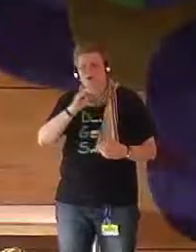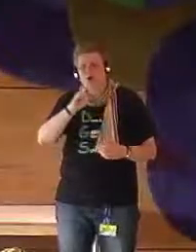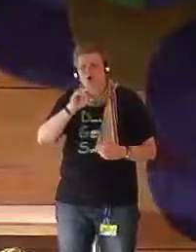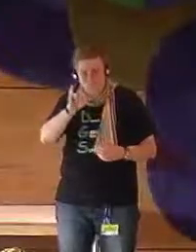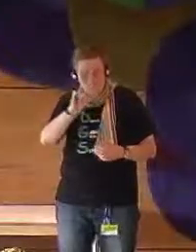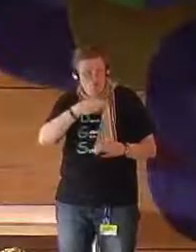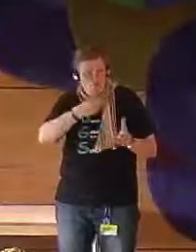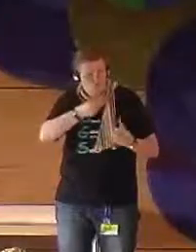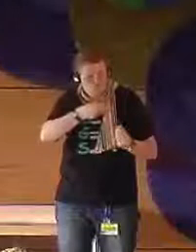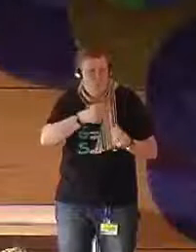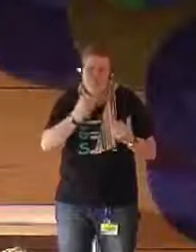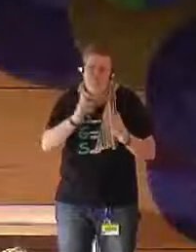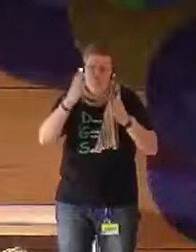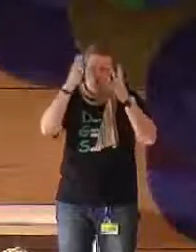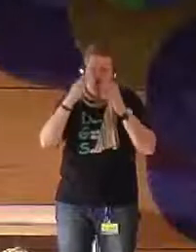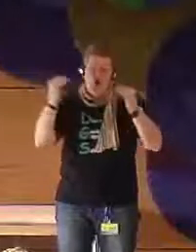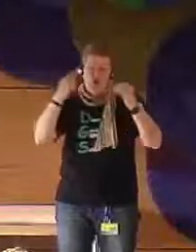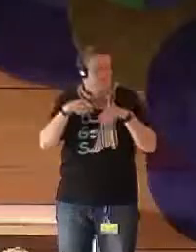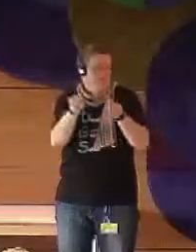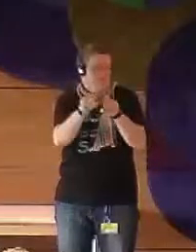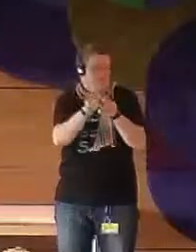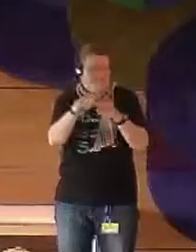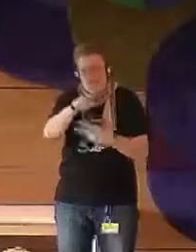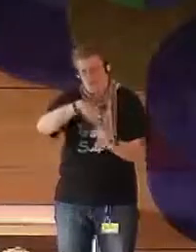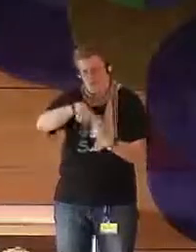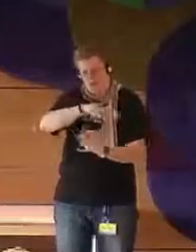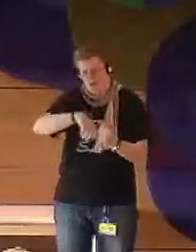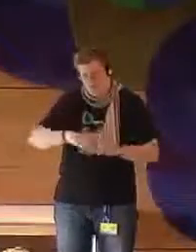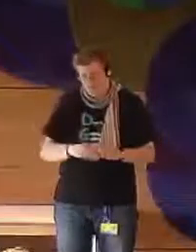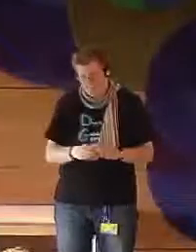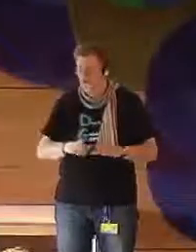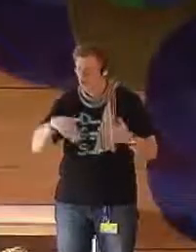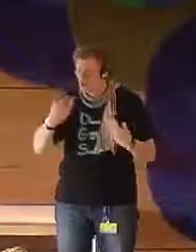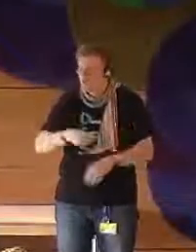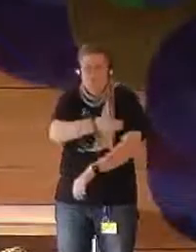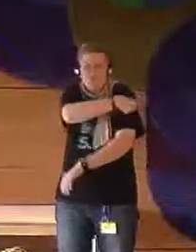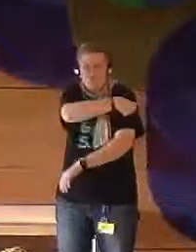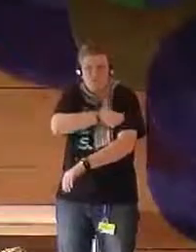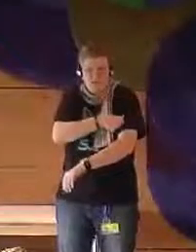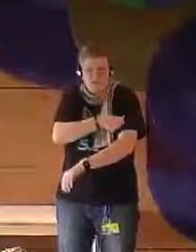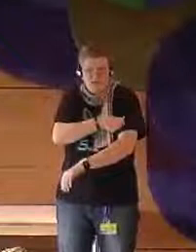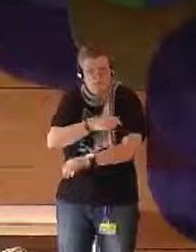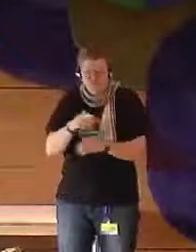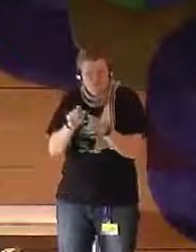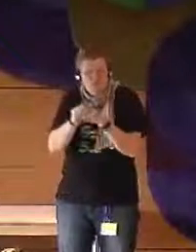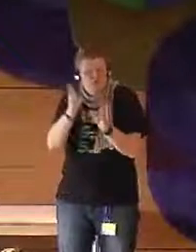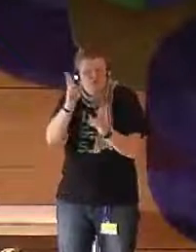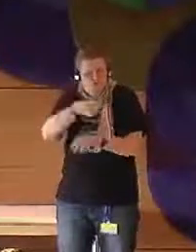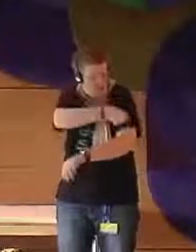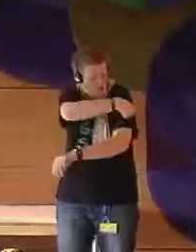There is a patch, which is just like a plaster. And I'm sure some of you